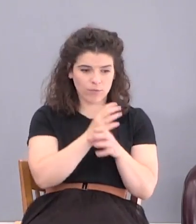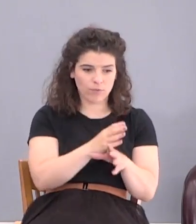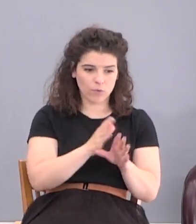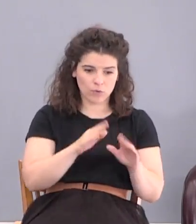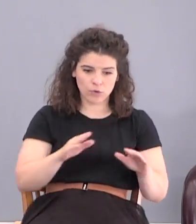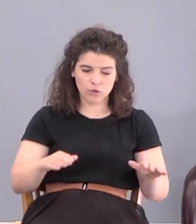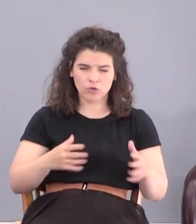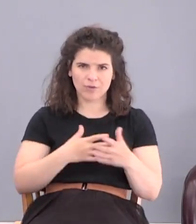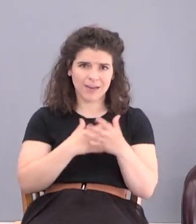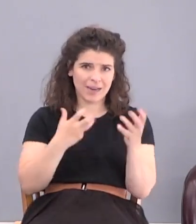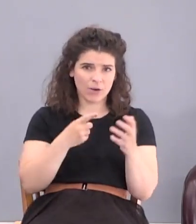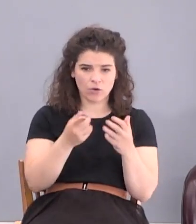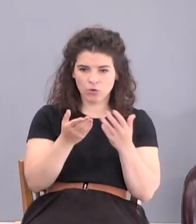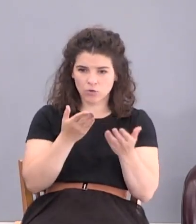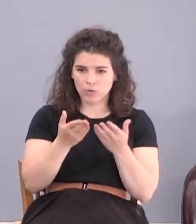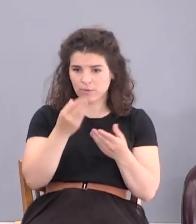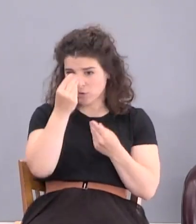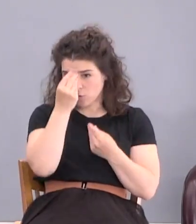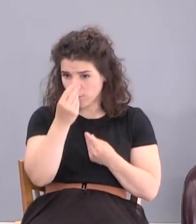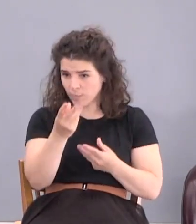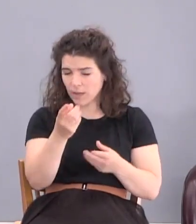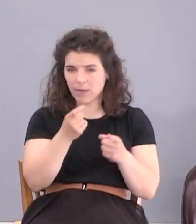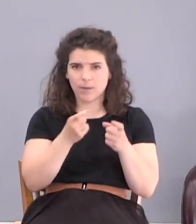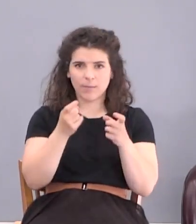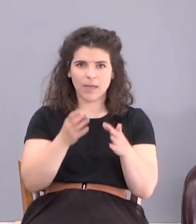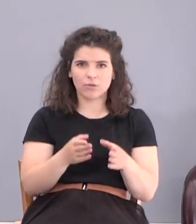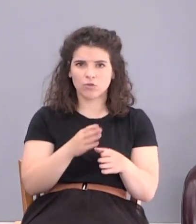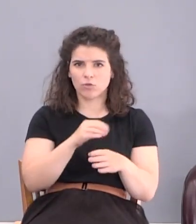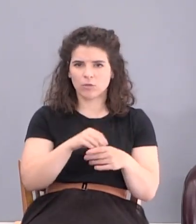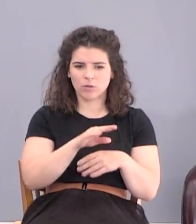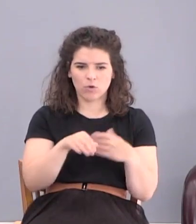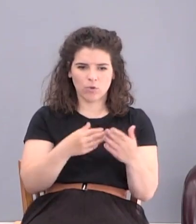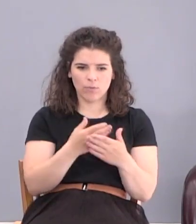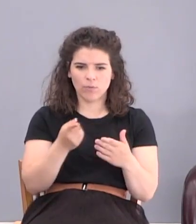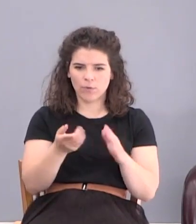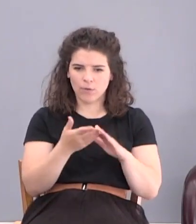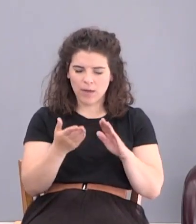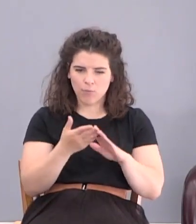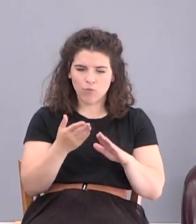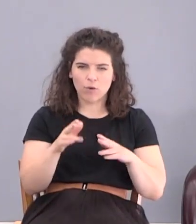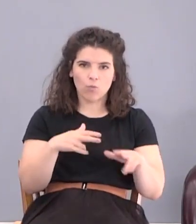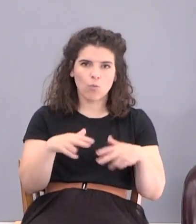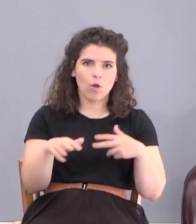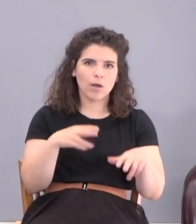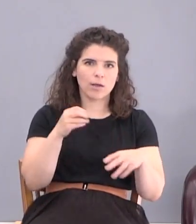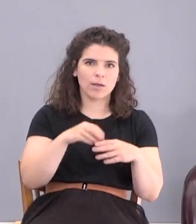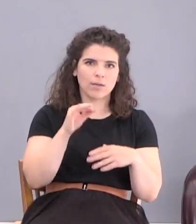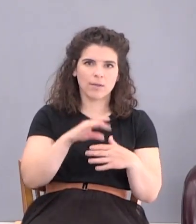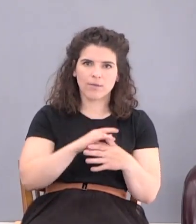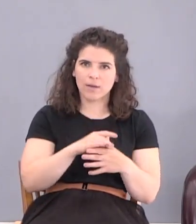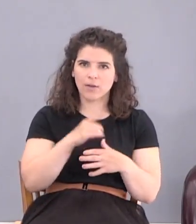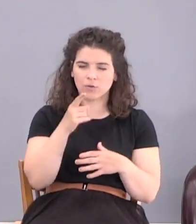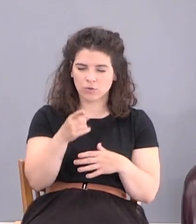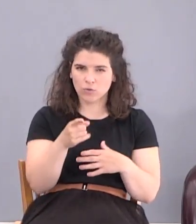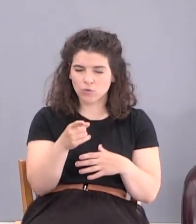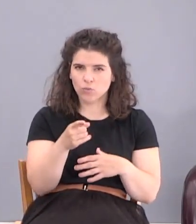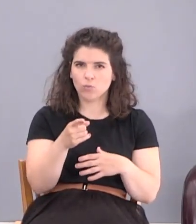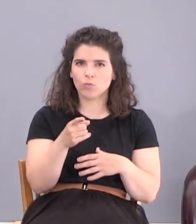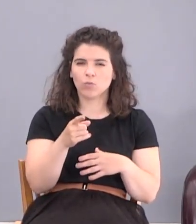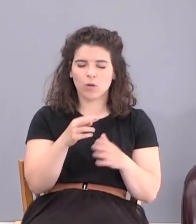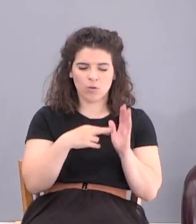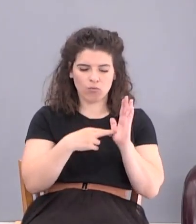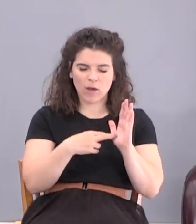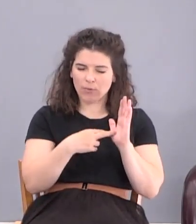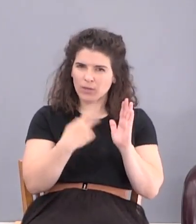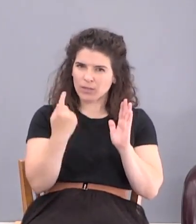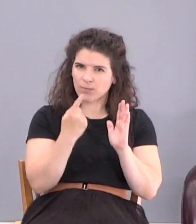children to anger, and your servants obey your masters in all things. If you're operating and walking in that flesh, you are